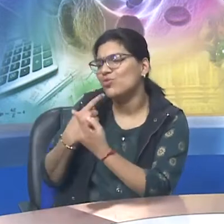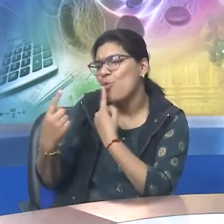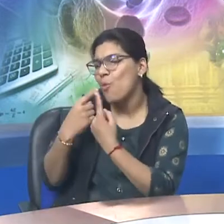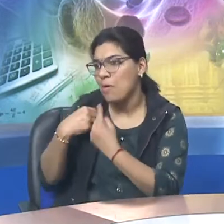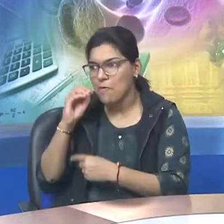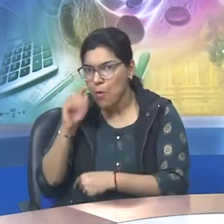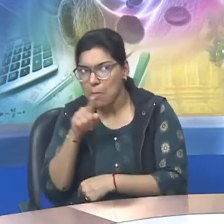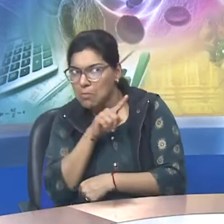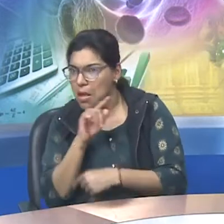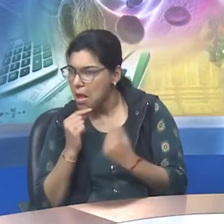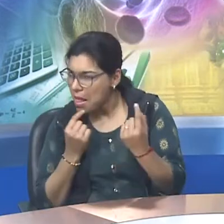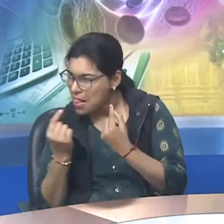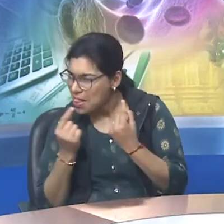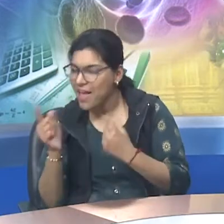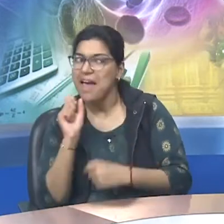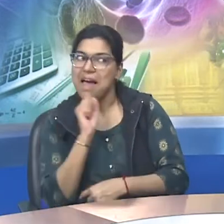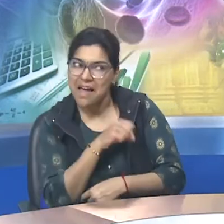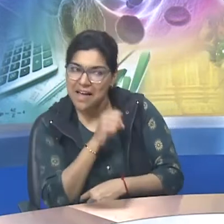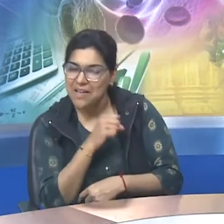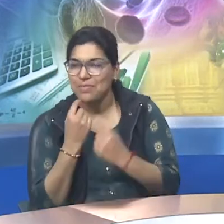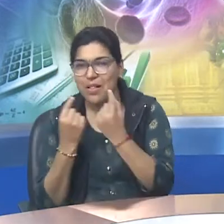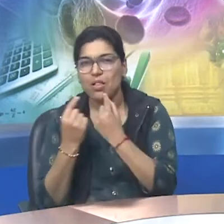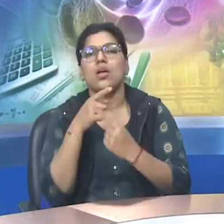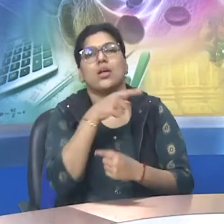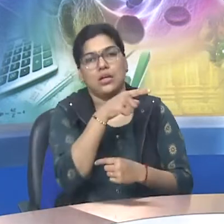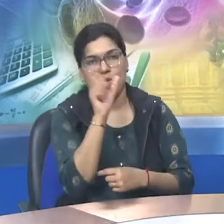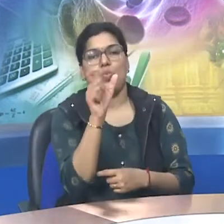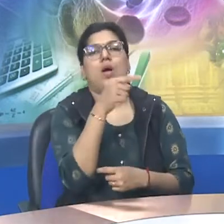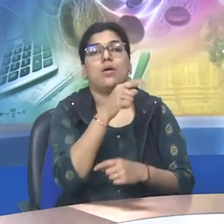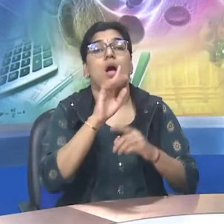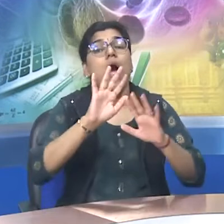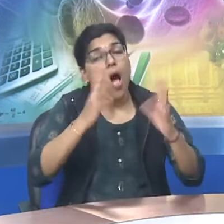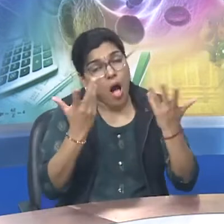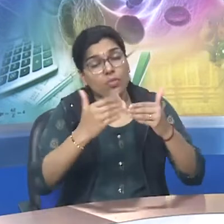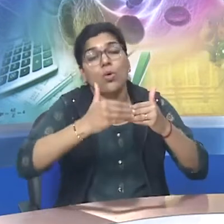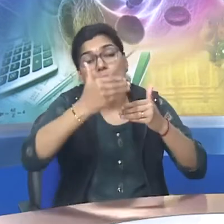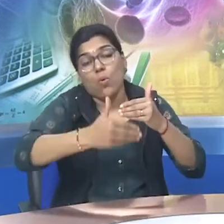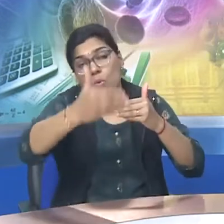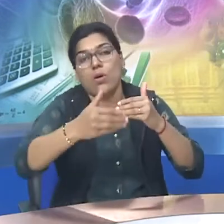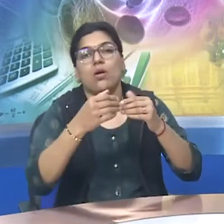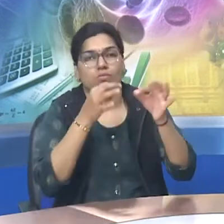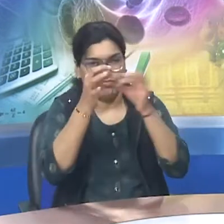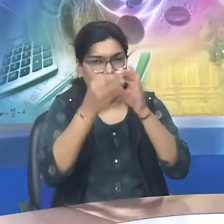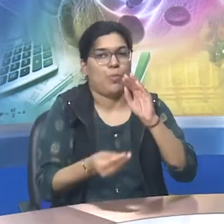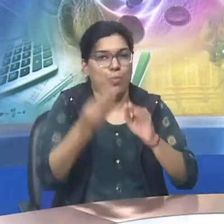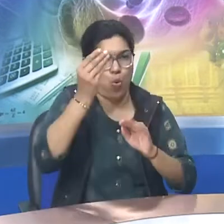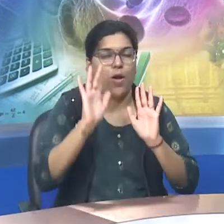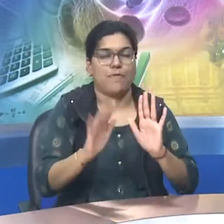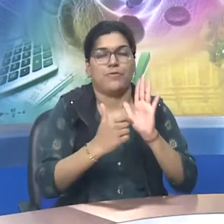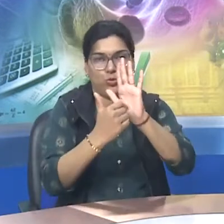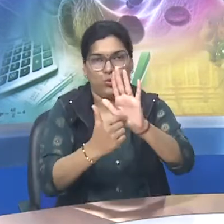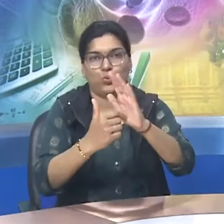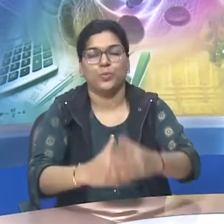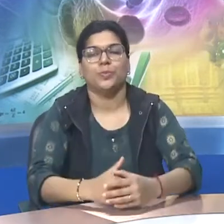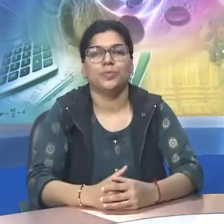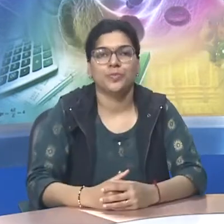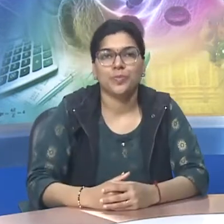person, she was as smart as an owl. So we are comparing that person with an owl and making a statement.